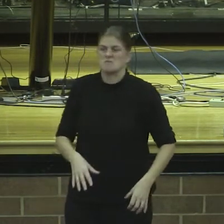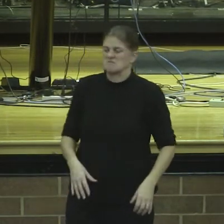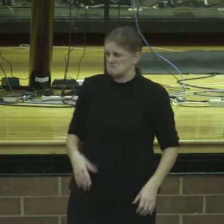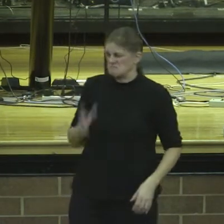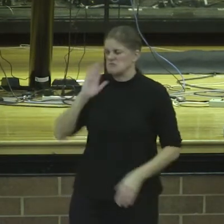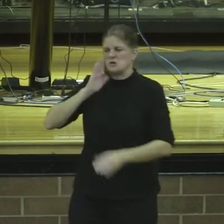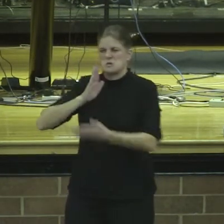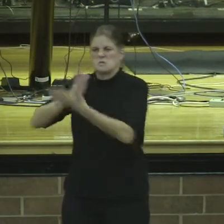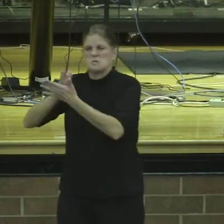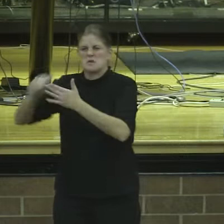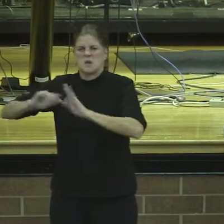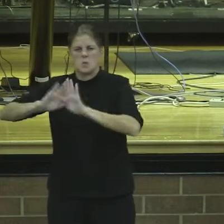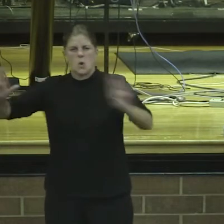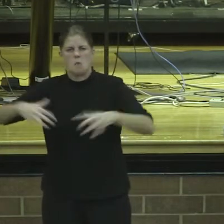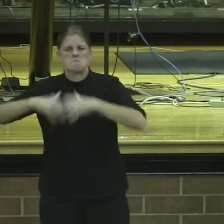stop this.